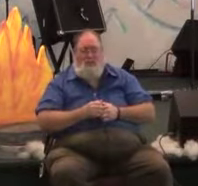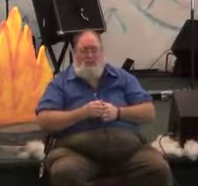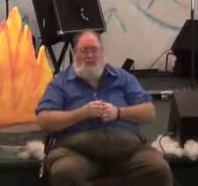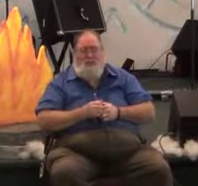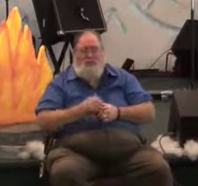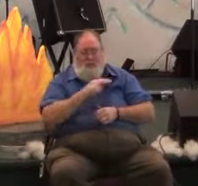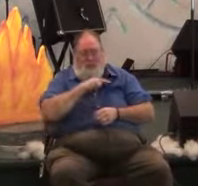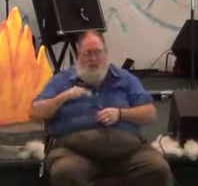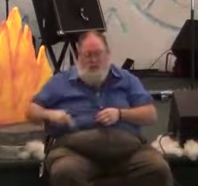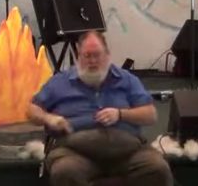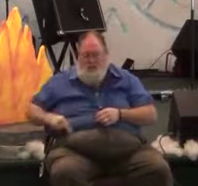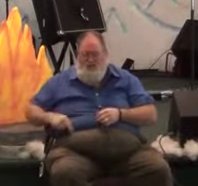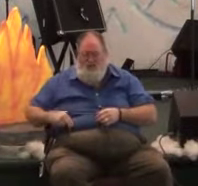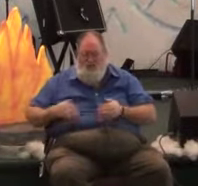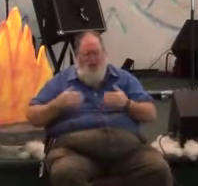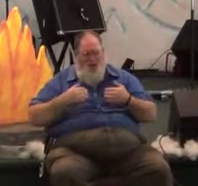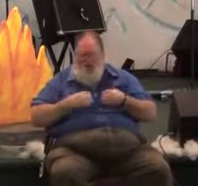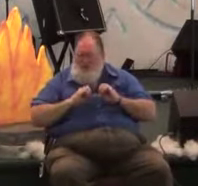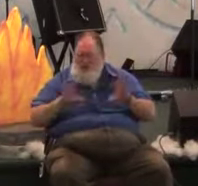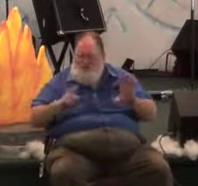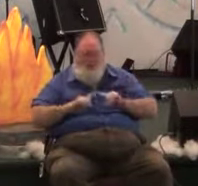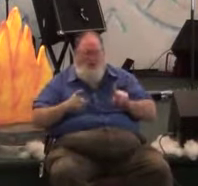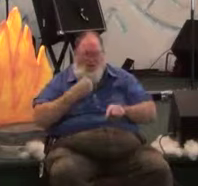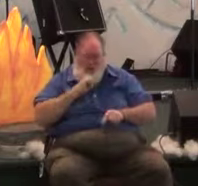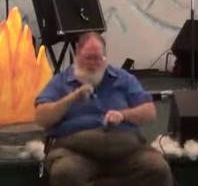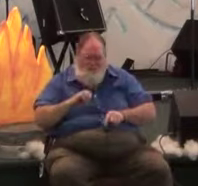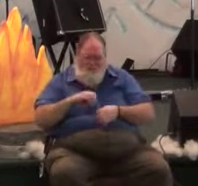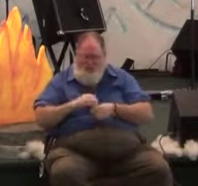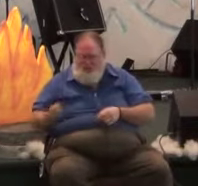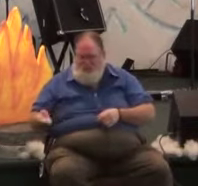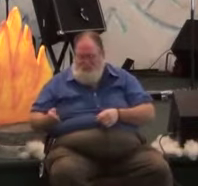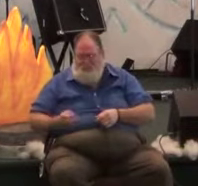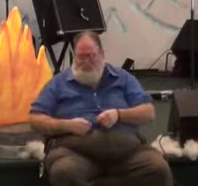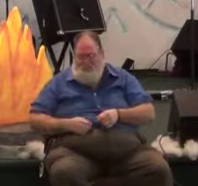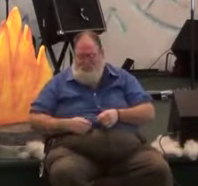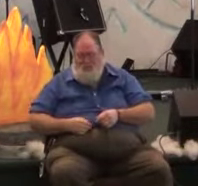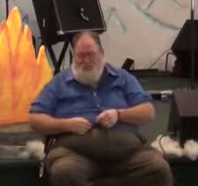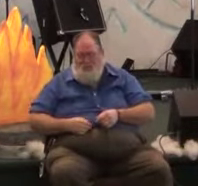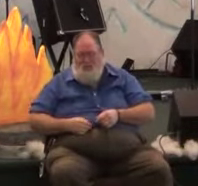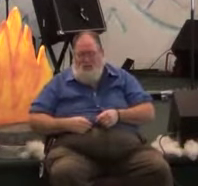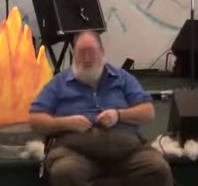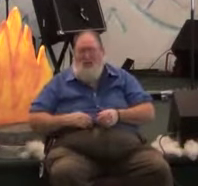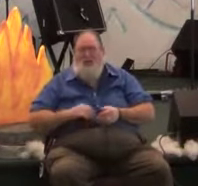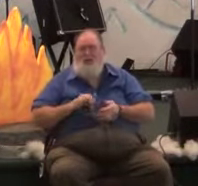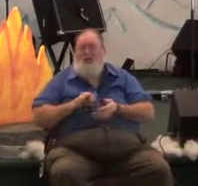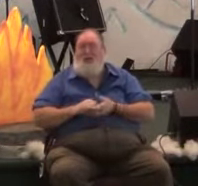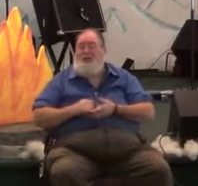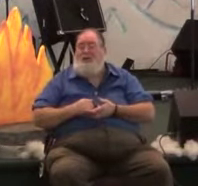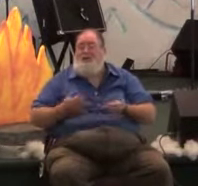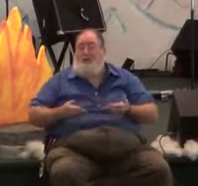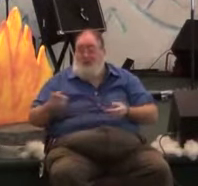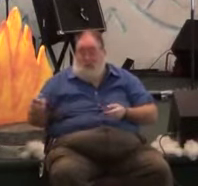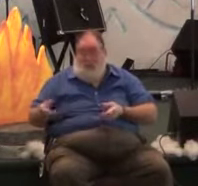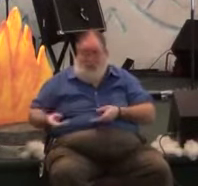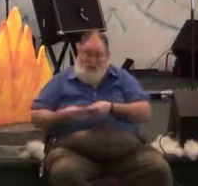Herod had nothing but evil in him and bad. And that's what he handed out to everybody around